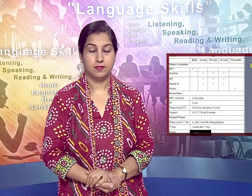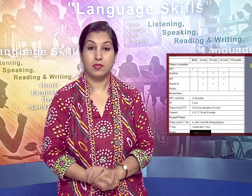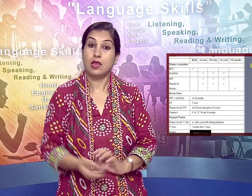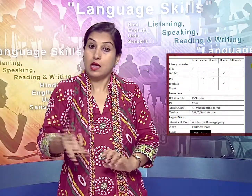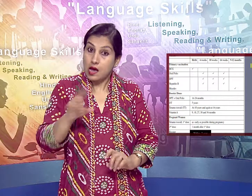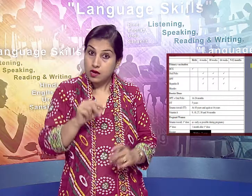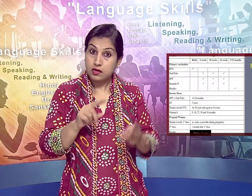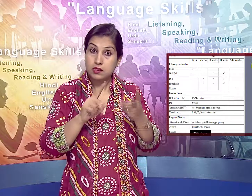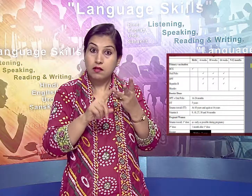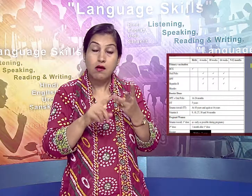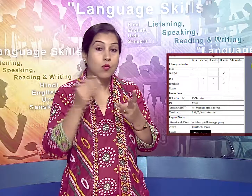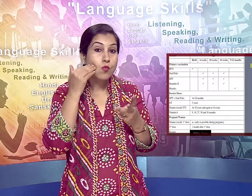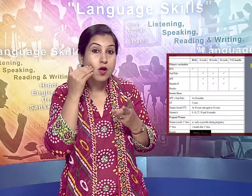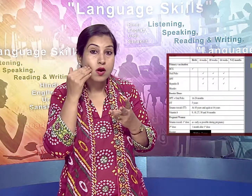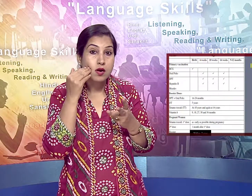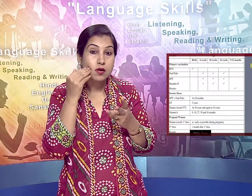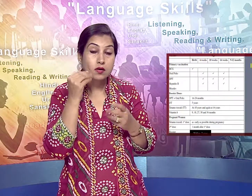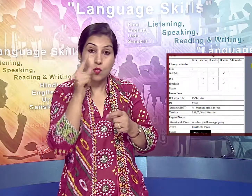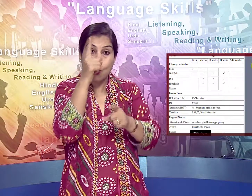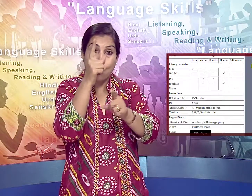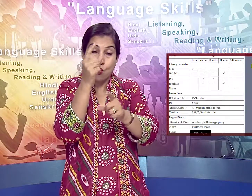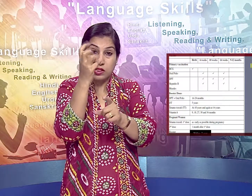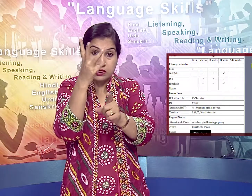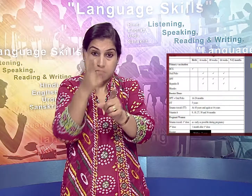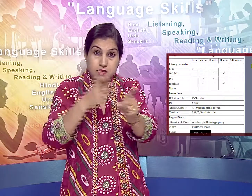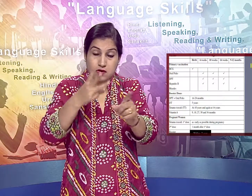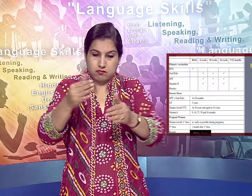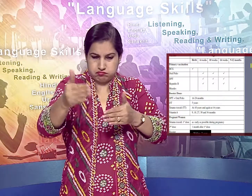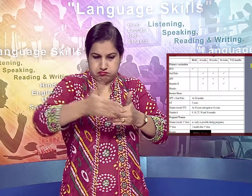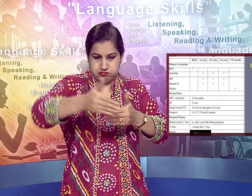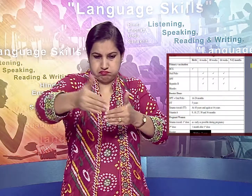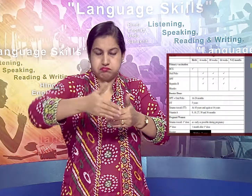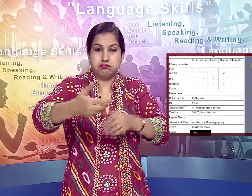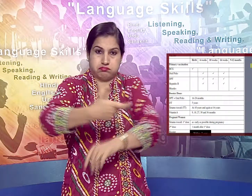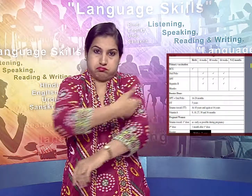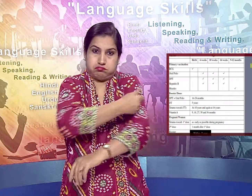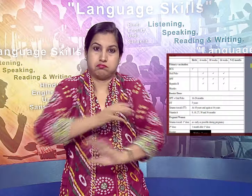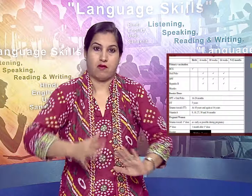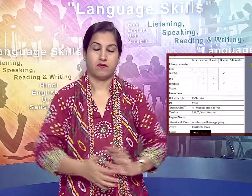a booster dose is given within the 3 years of the pregnancy.